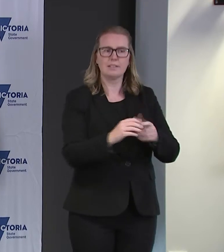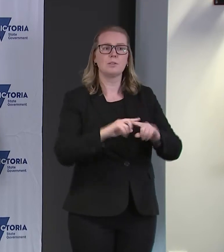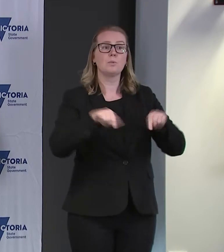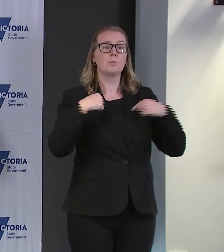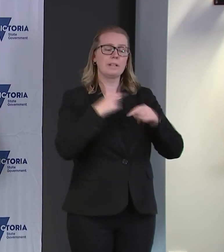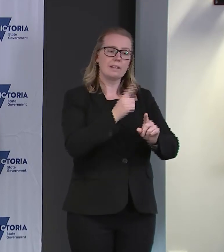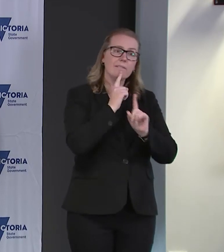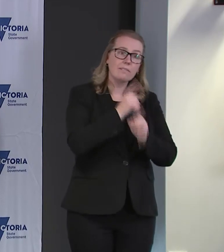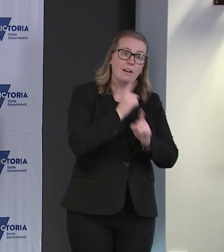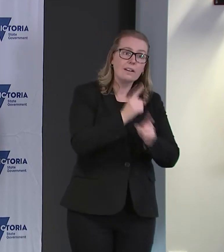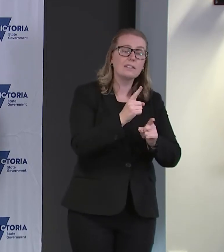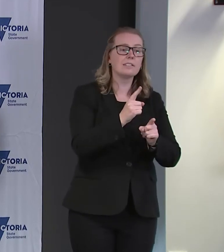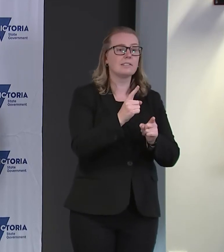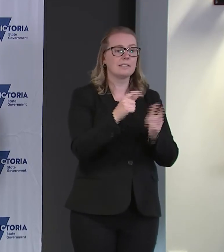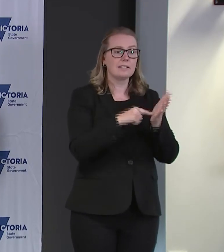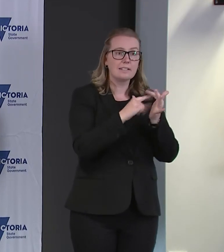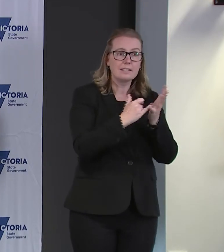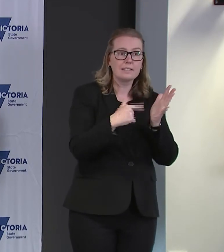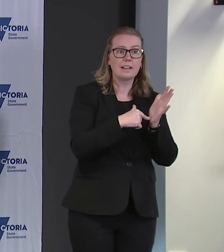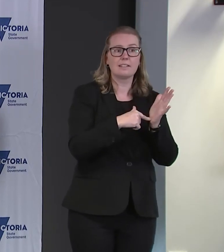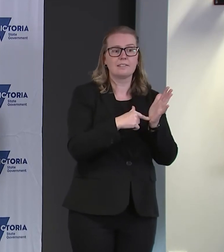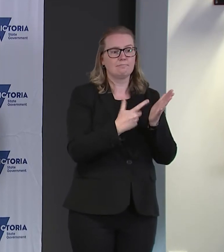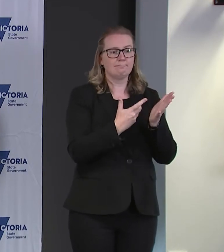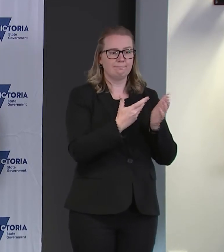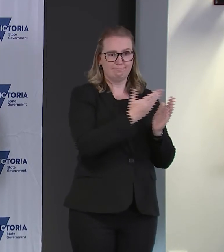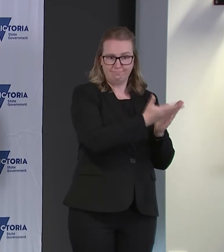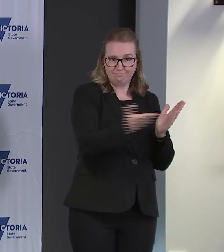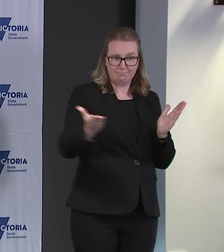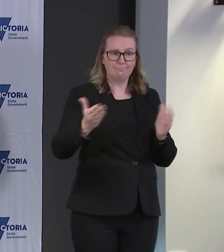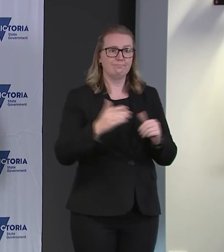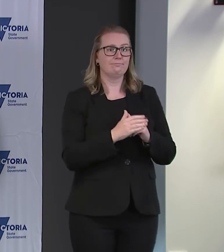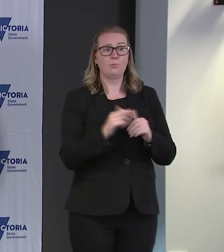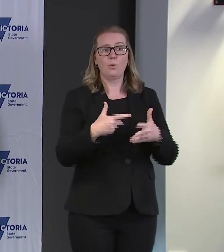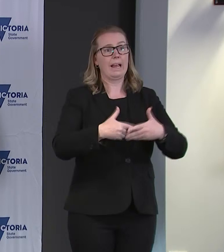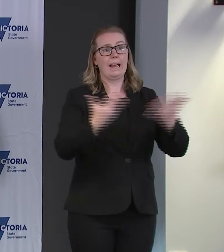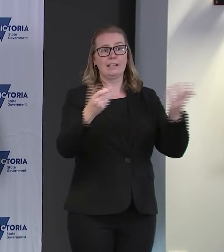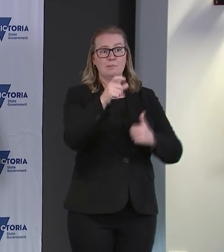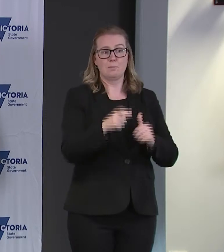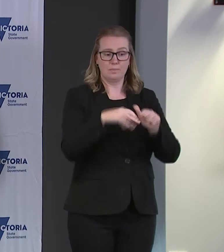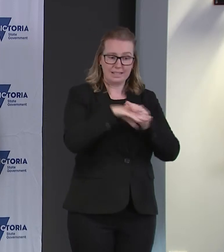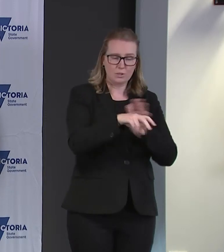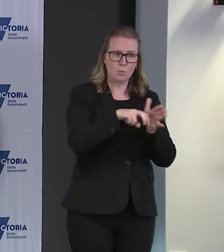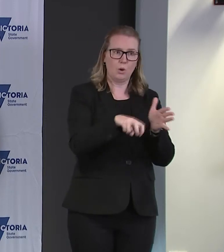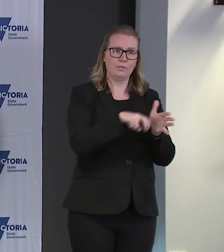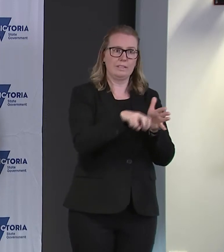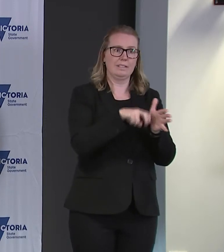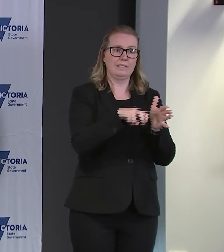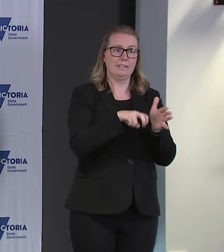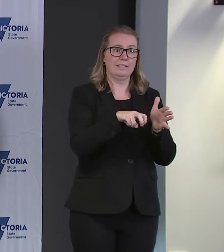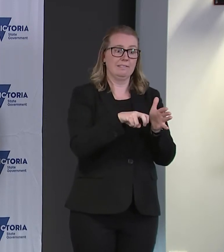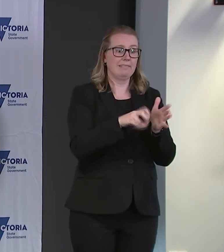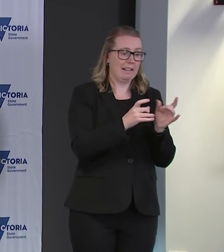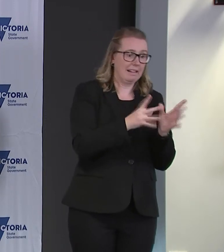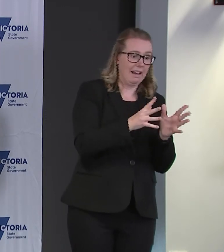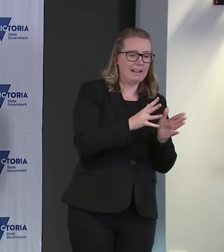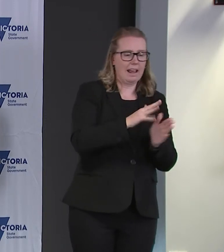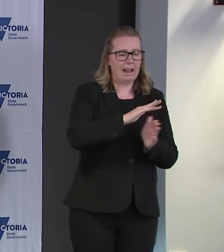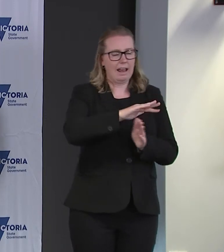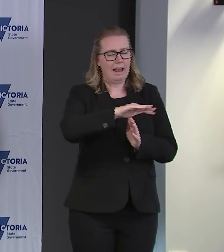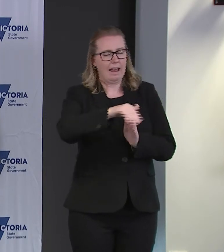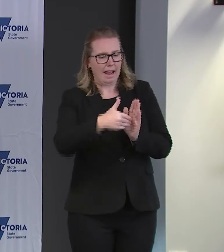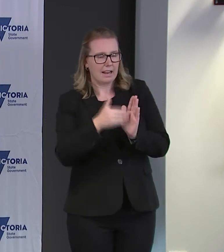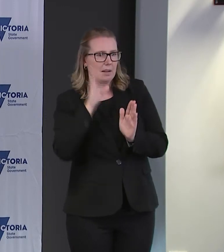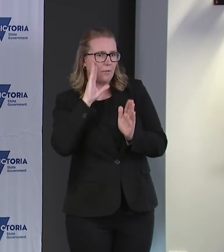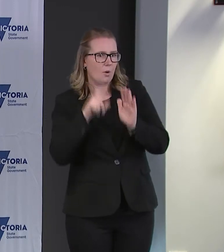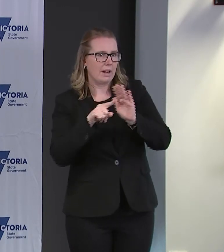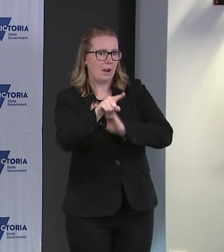recommend testing as we would for anyone early in their quarantine phase and right at the end of their quarantine phase before they're released from